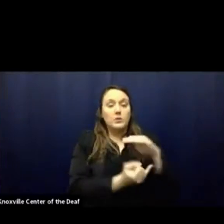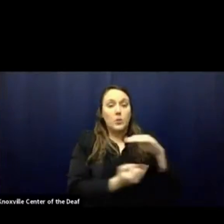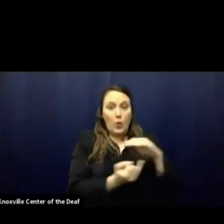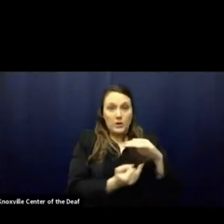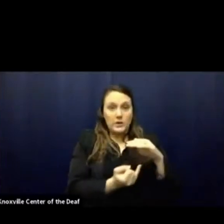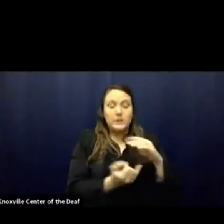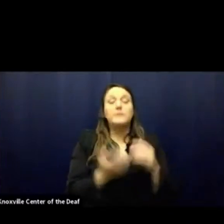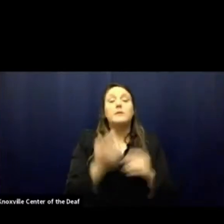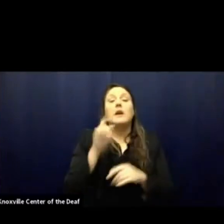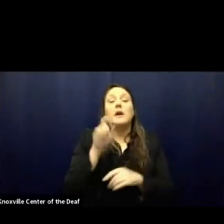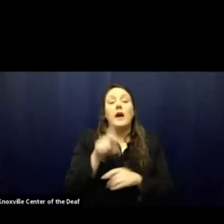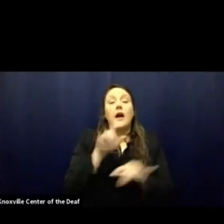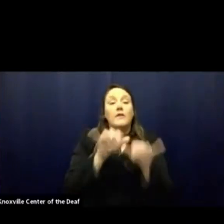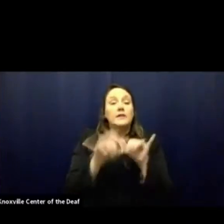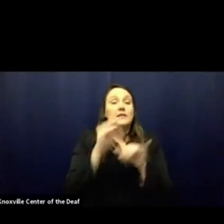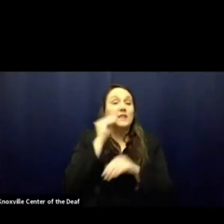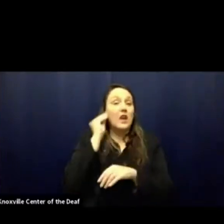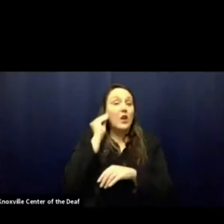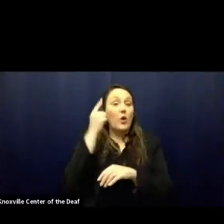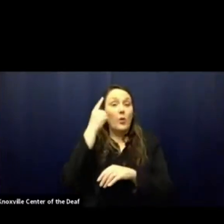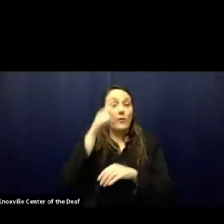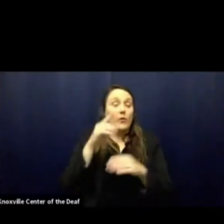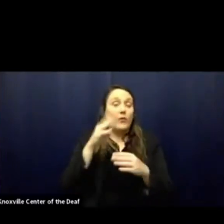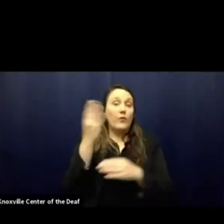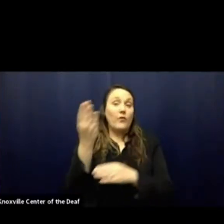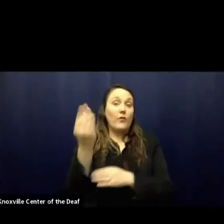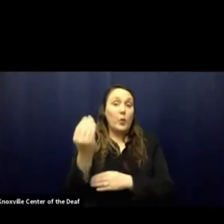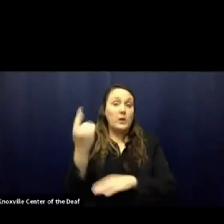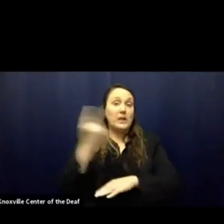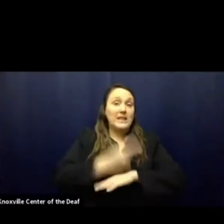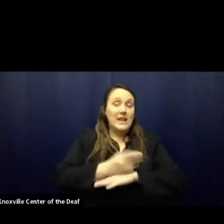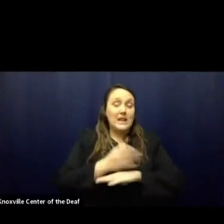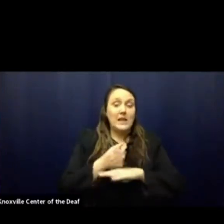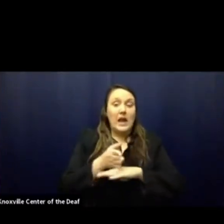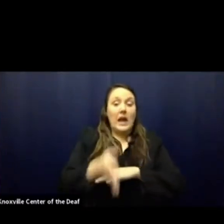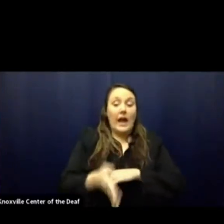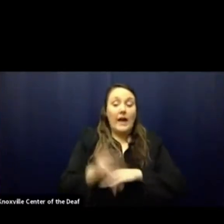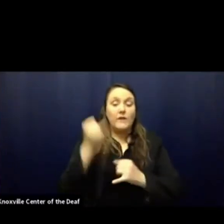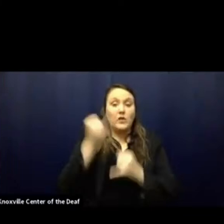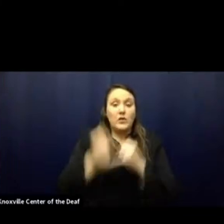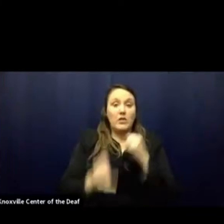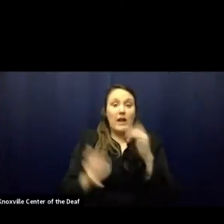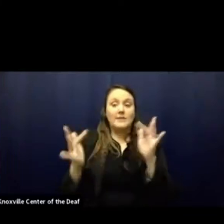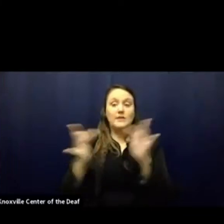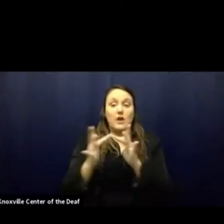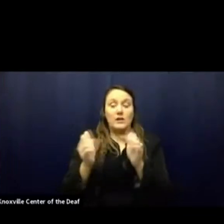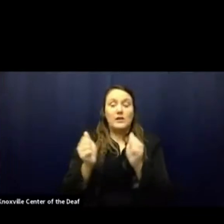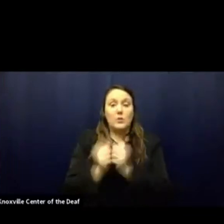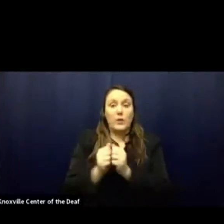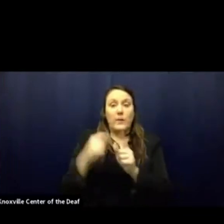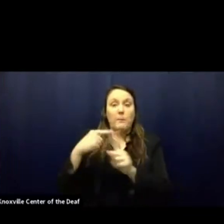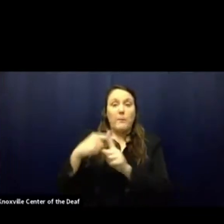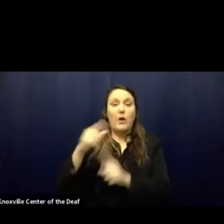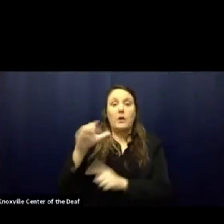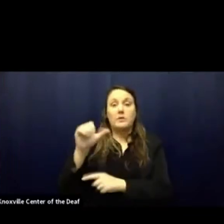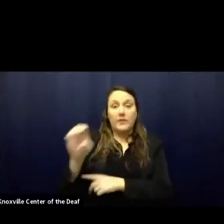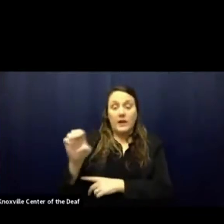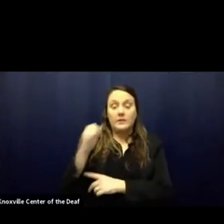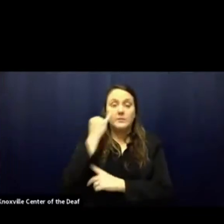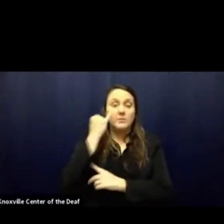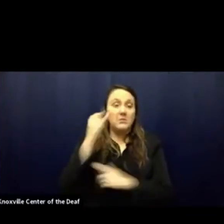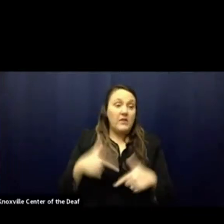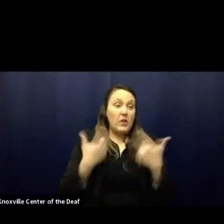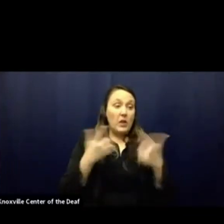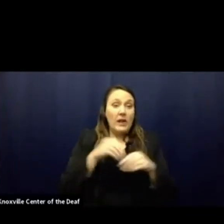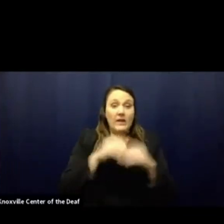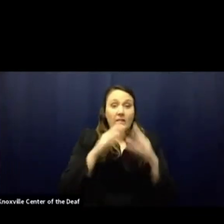they need to stay home for 14 days after their last contact with the case. So obviously, if you live in a household, that